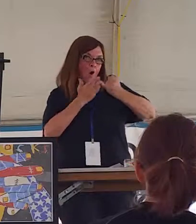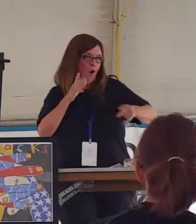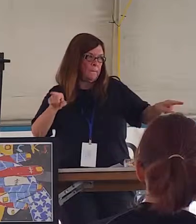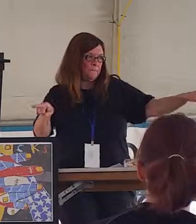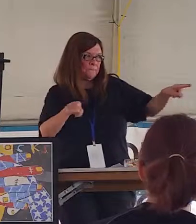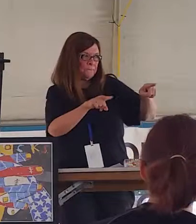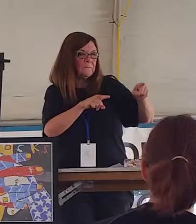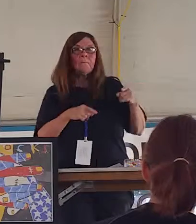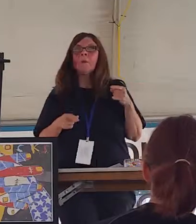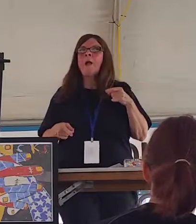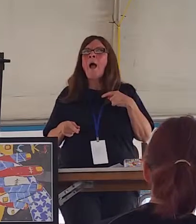Now I would like to explain about my art.